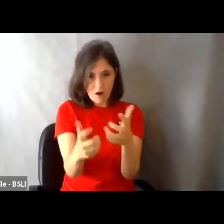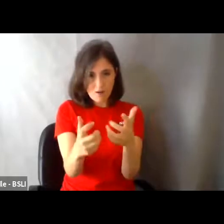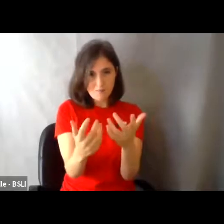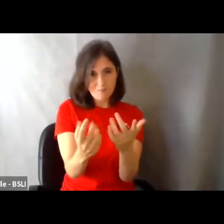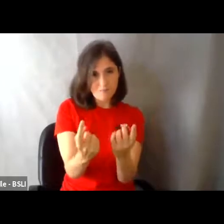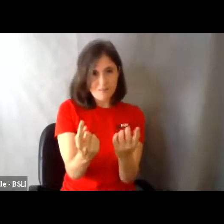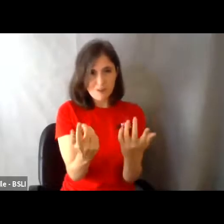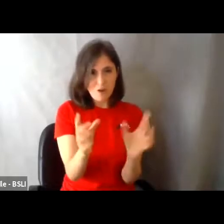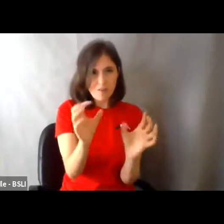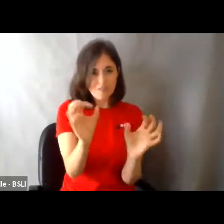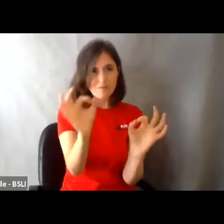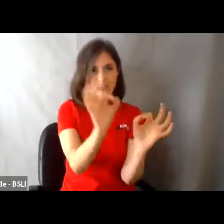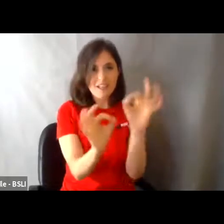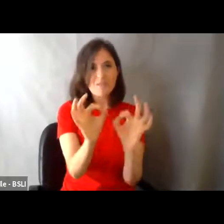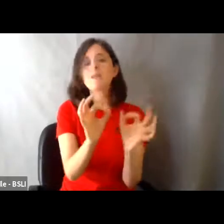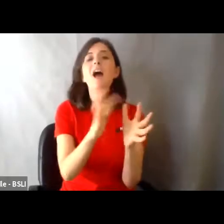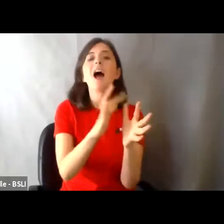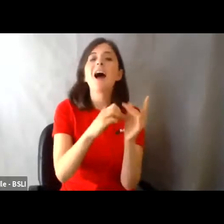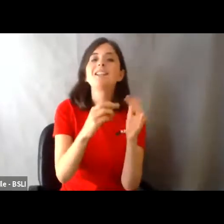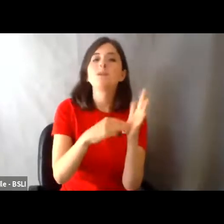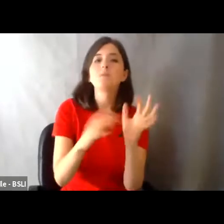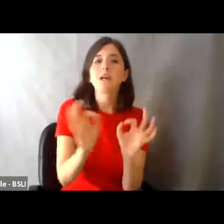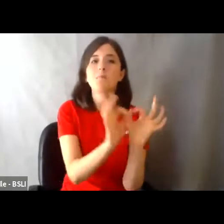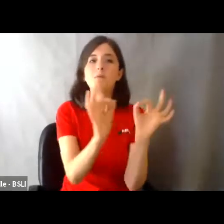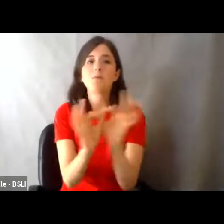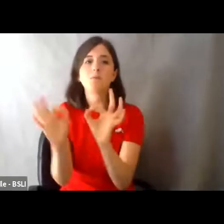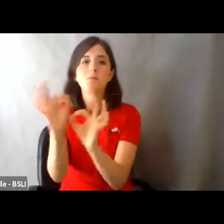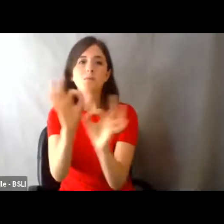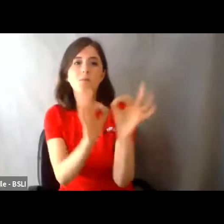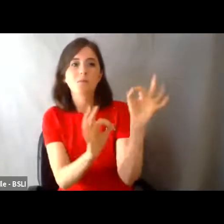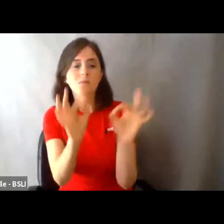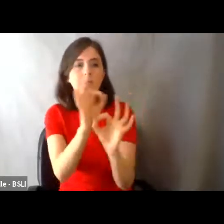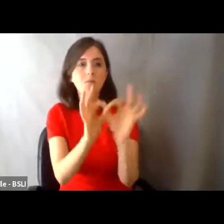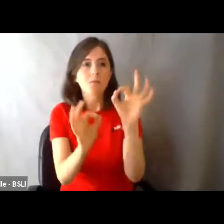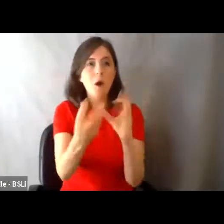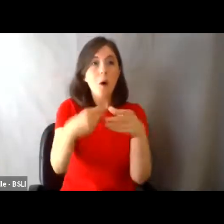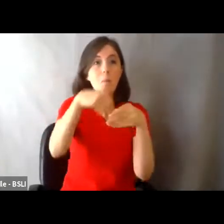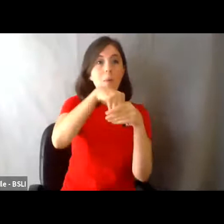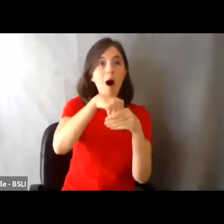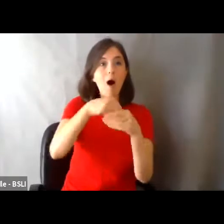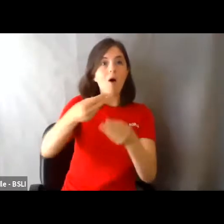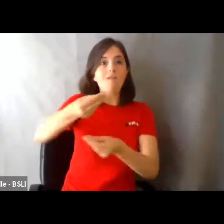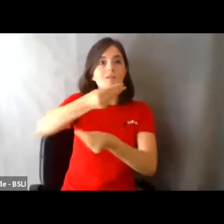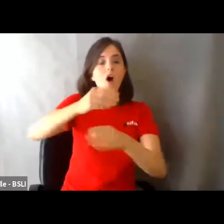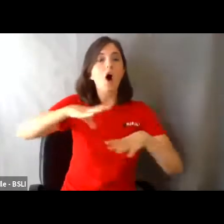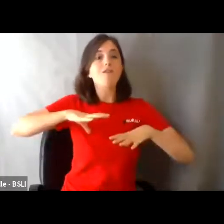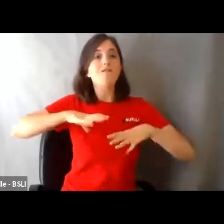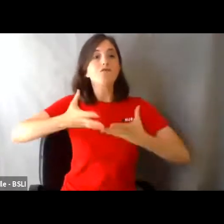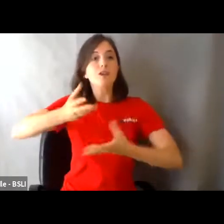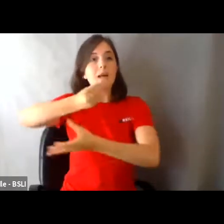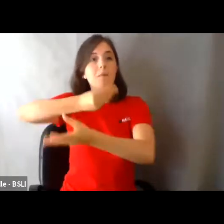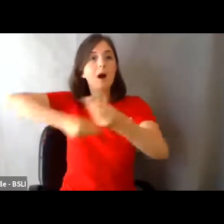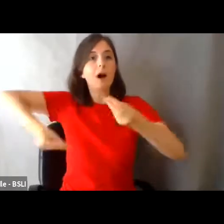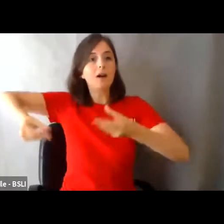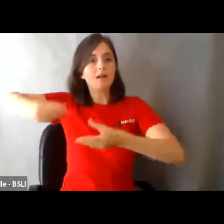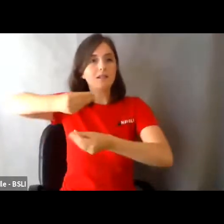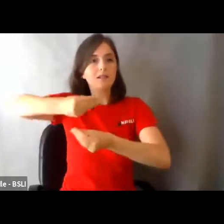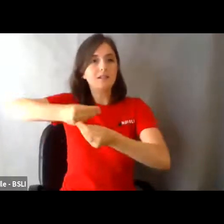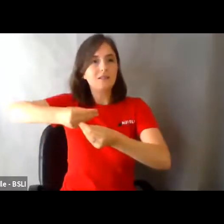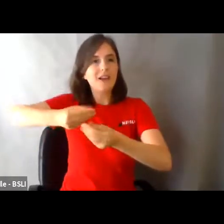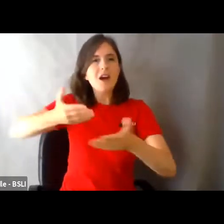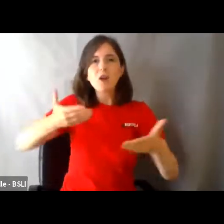up against one another in a free market, rather than as part of a community, and as part of a community where people